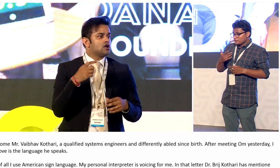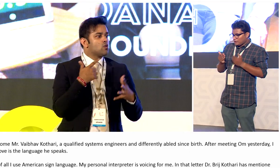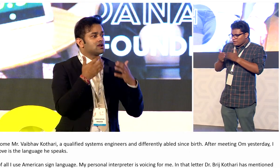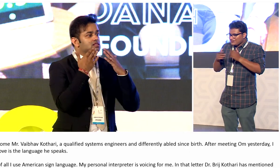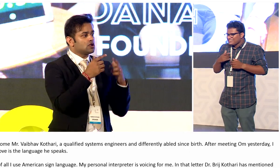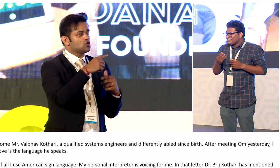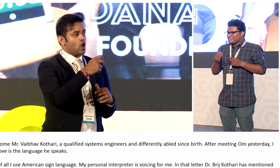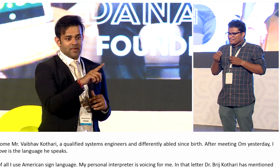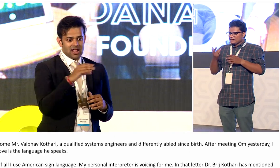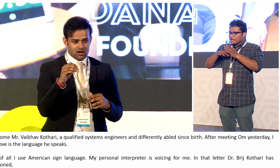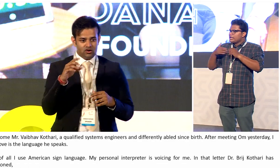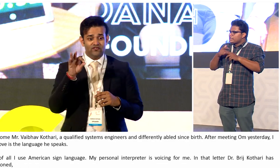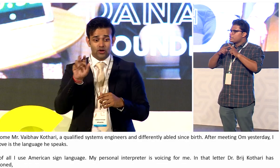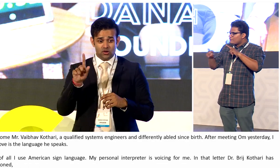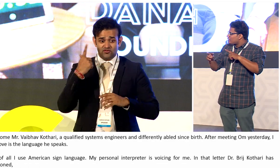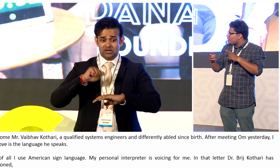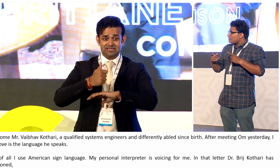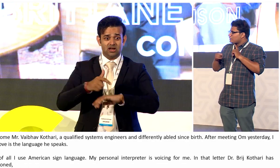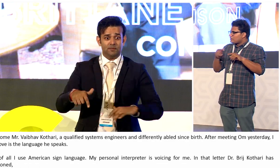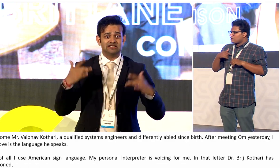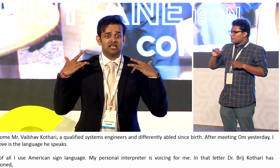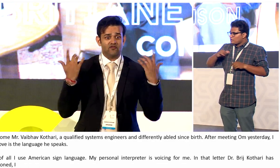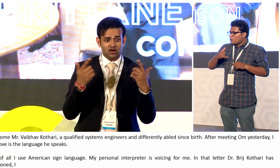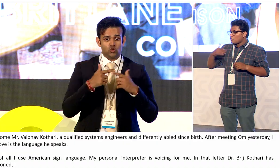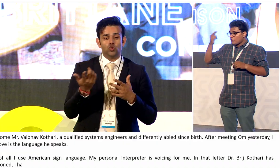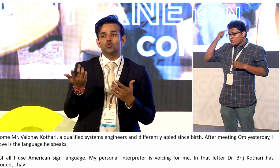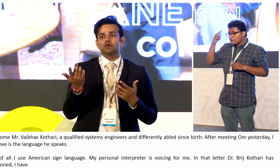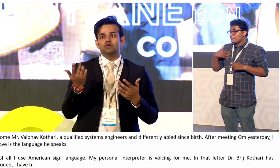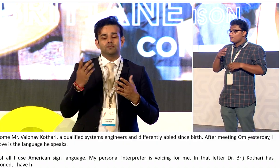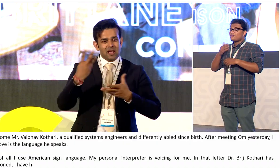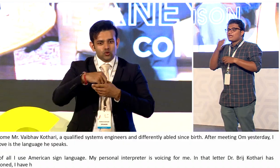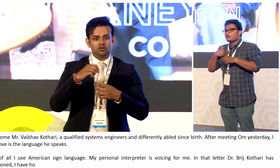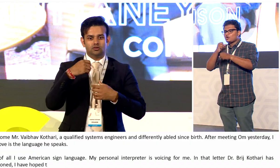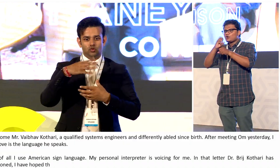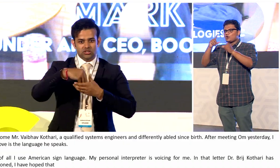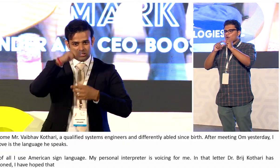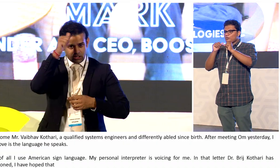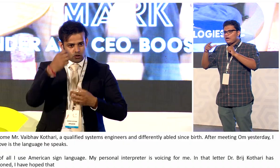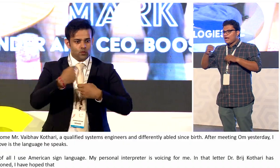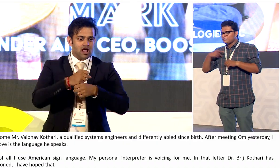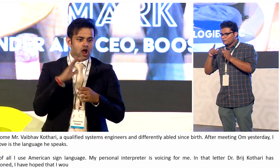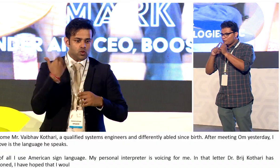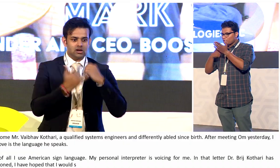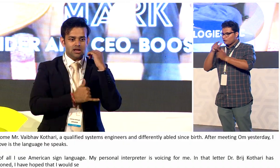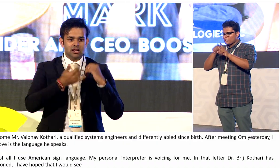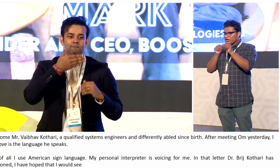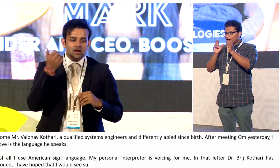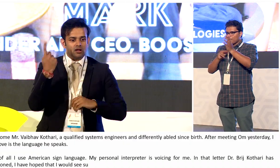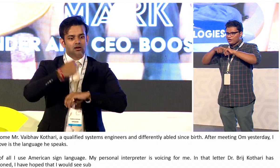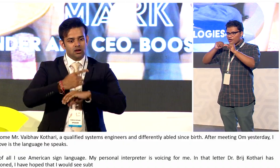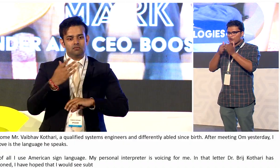and subtitles on TV. So I want to also thank Gopal and Priyanka for including